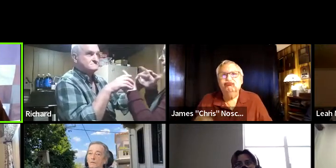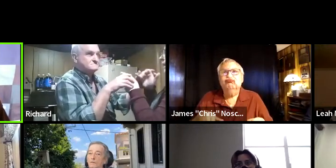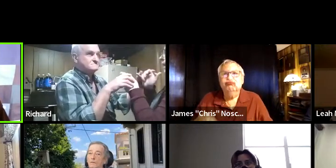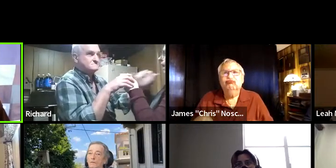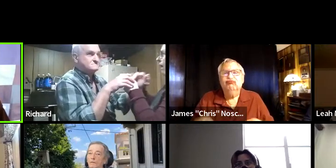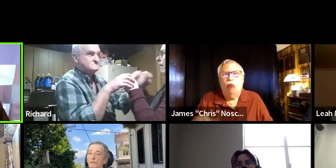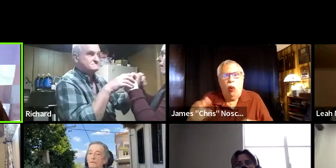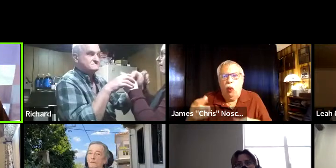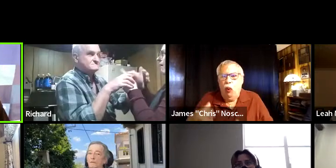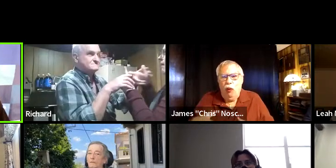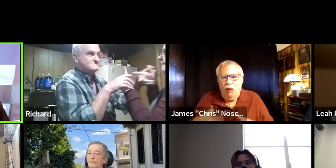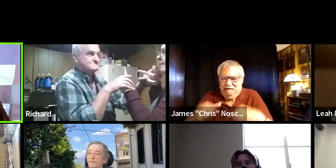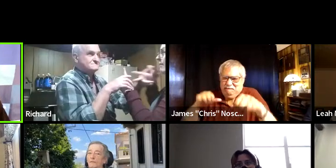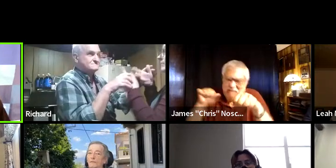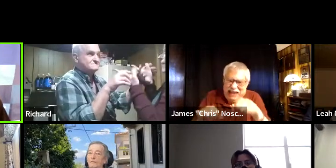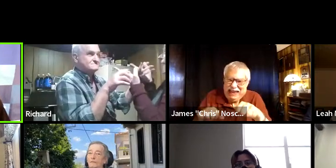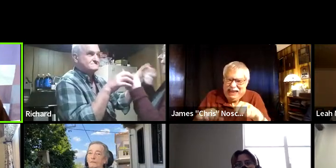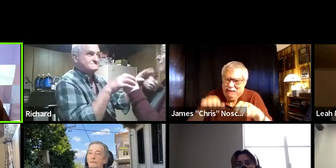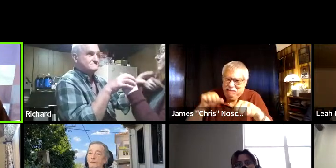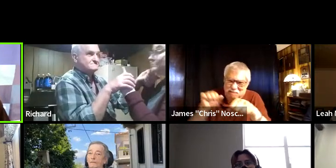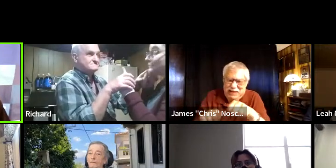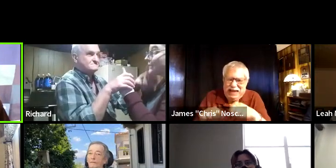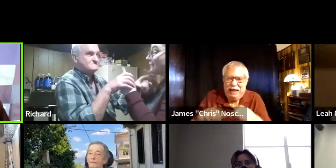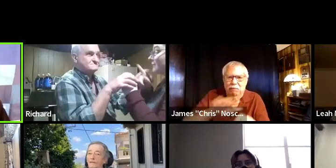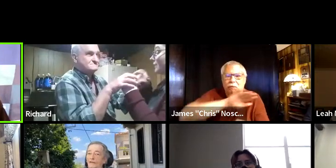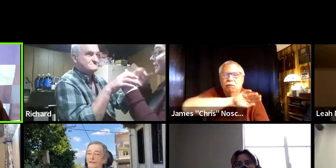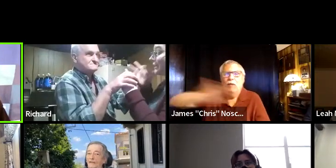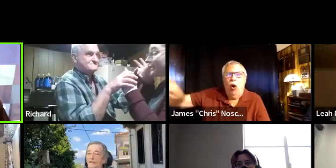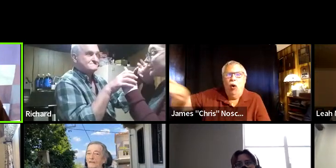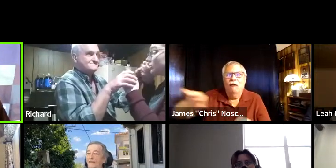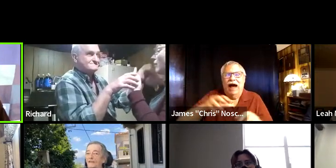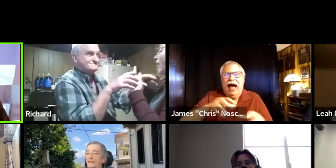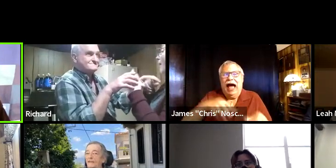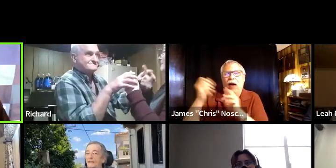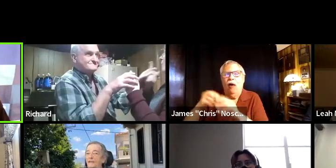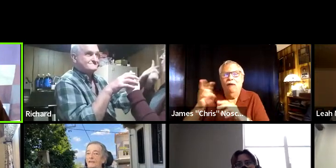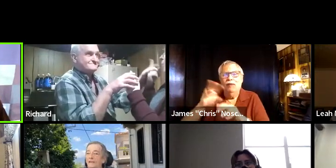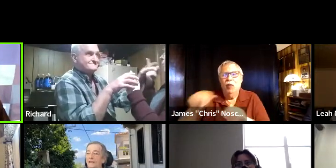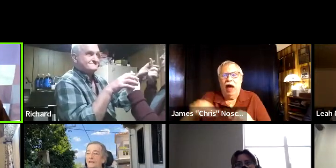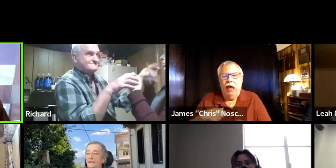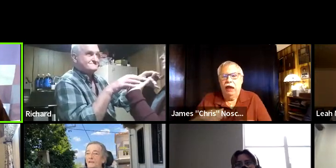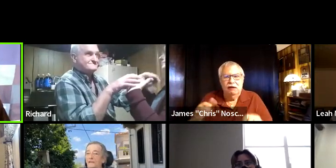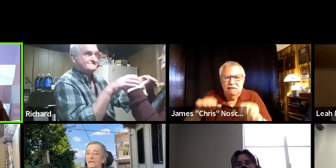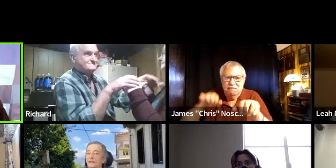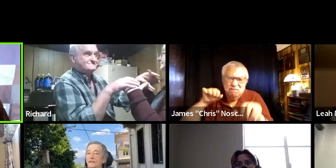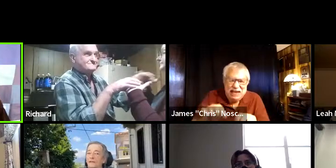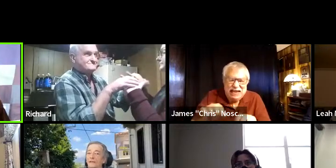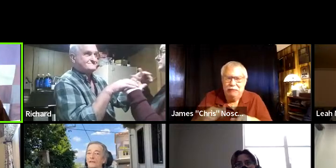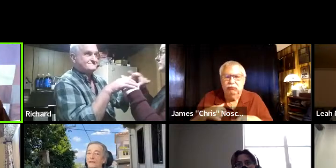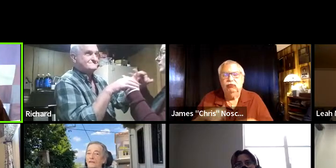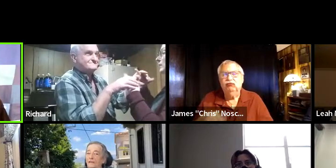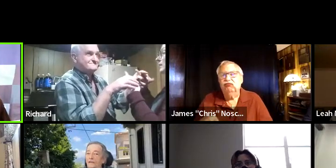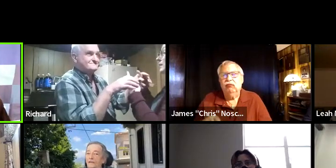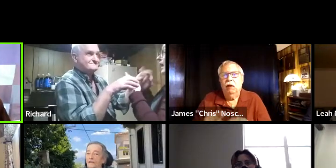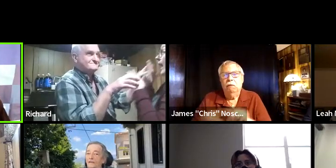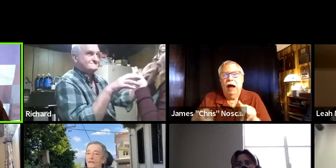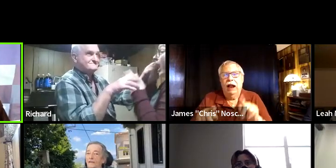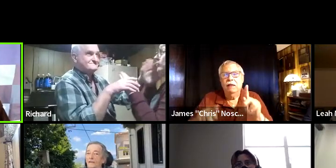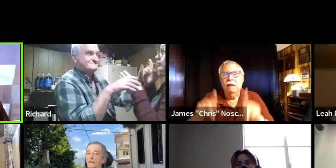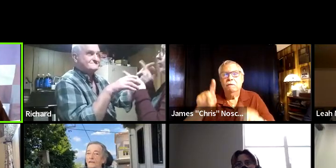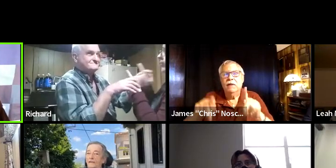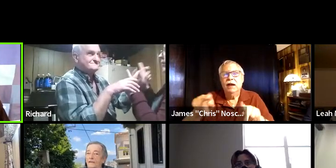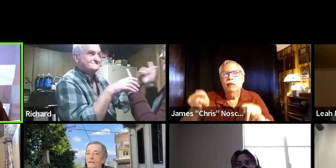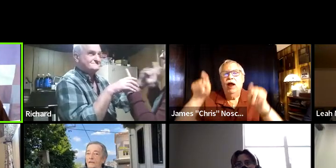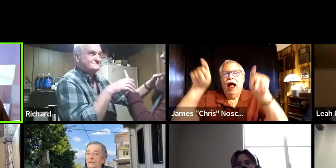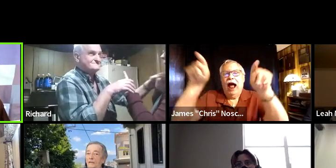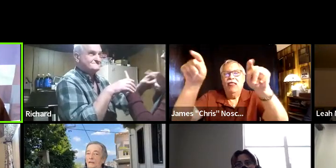honk, honk, honk. And I'm just walking, and they're laying on the horn, like, move out of the way, buddy. And they're beeping